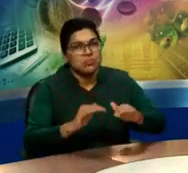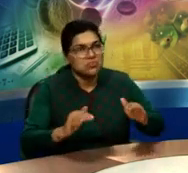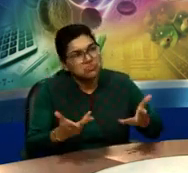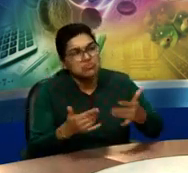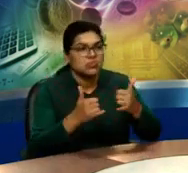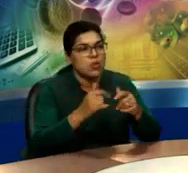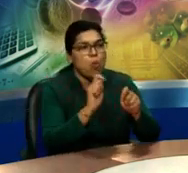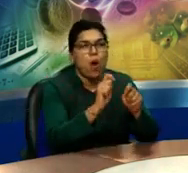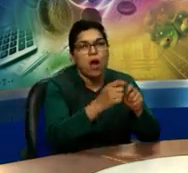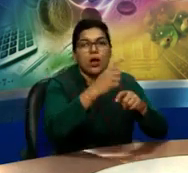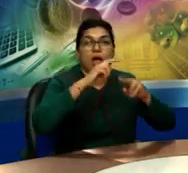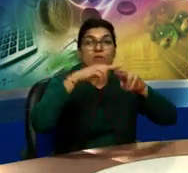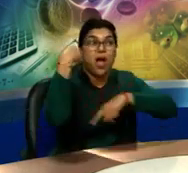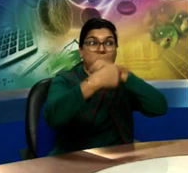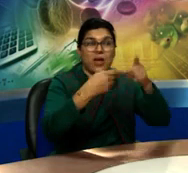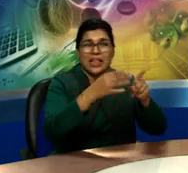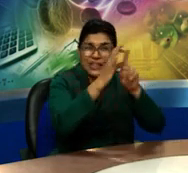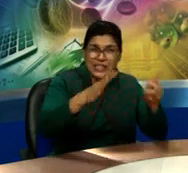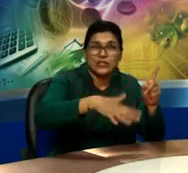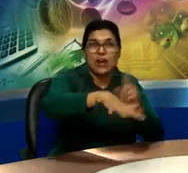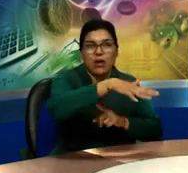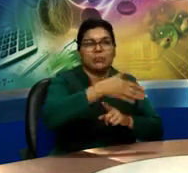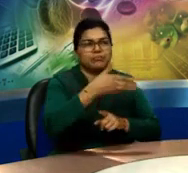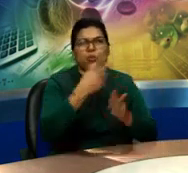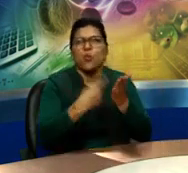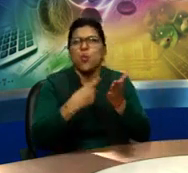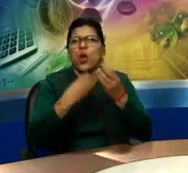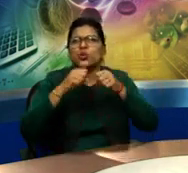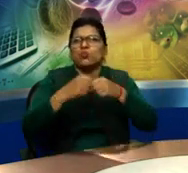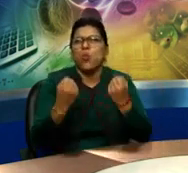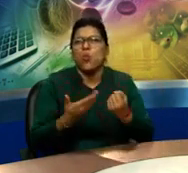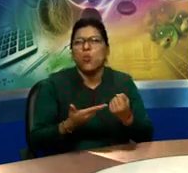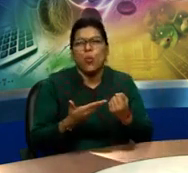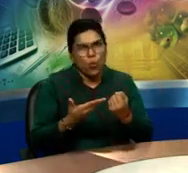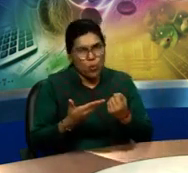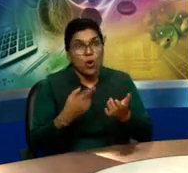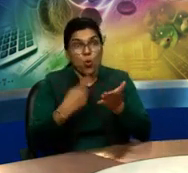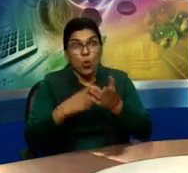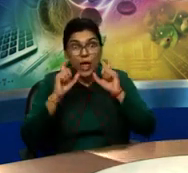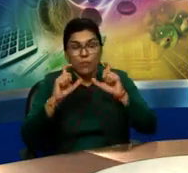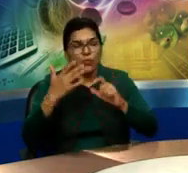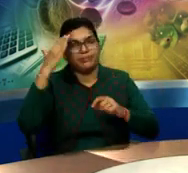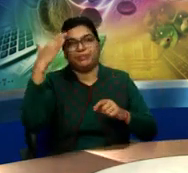And also in our society, there are rules